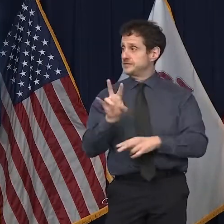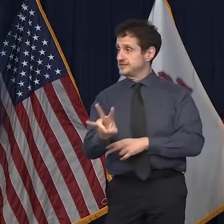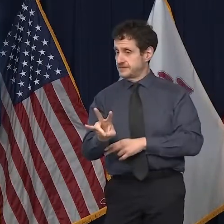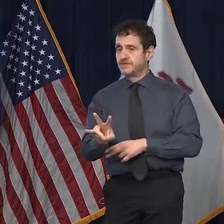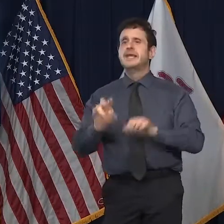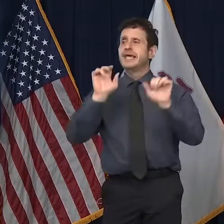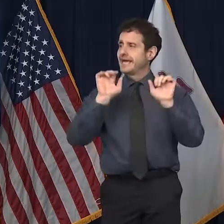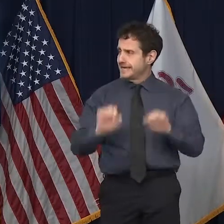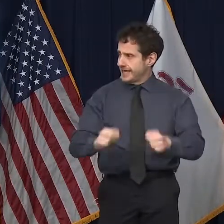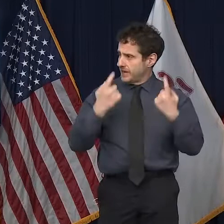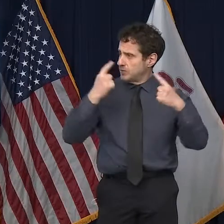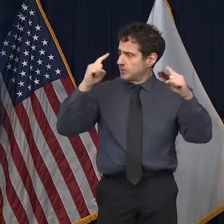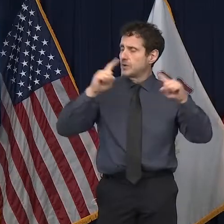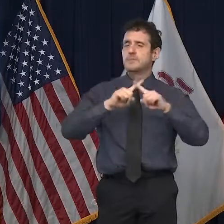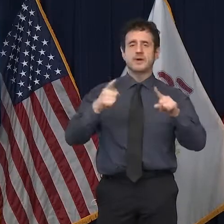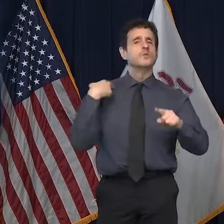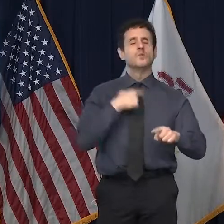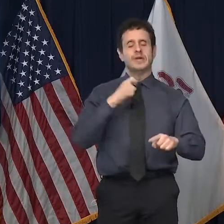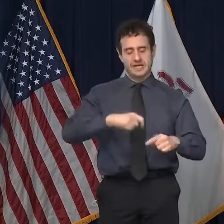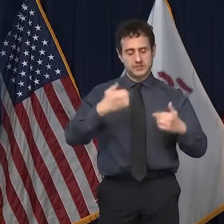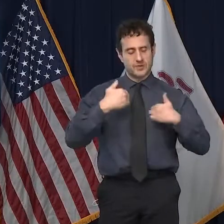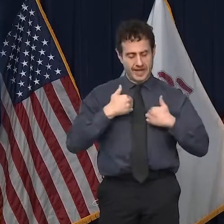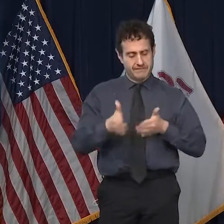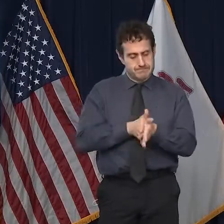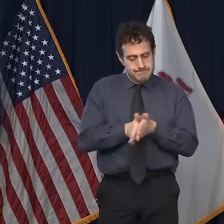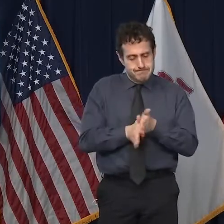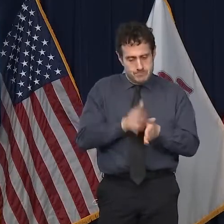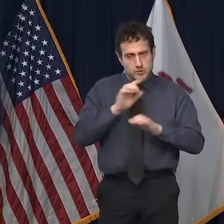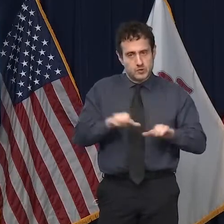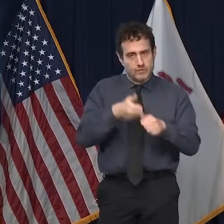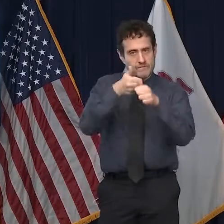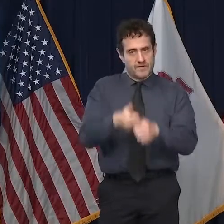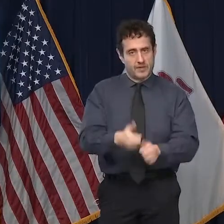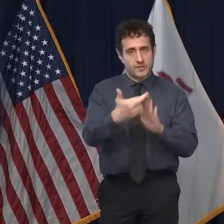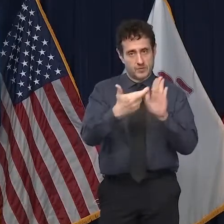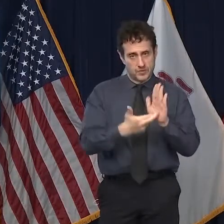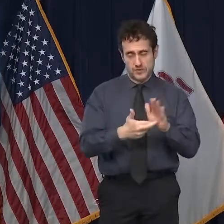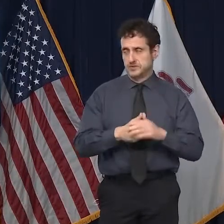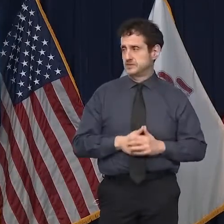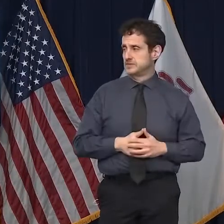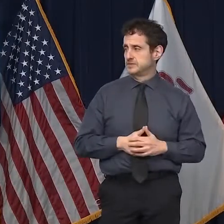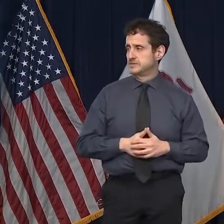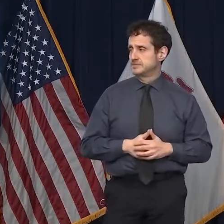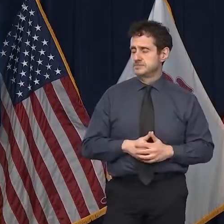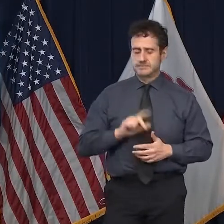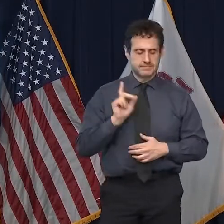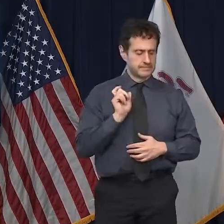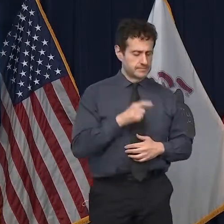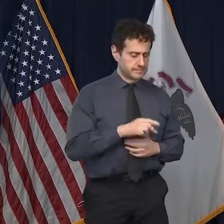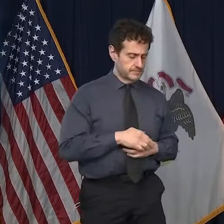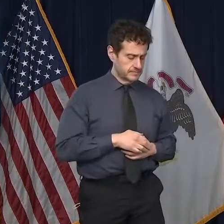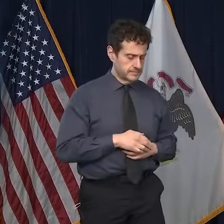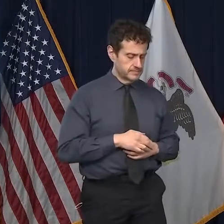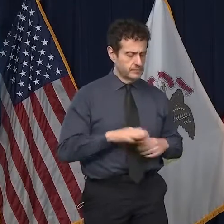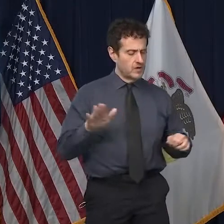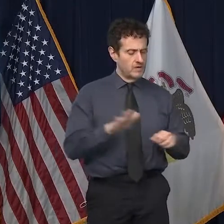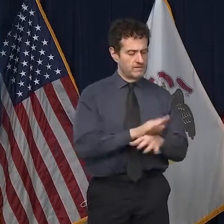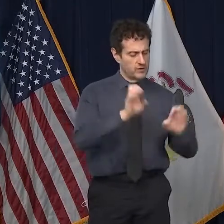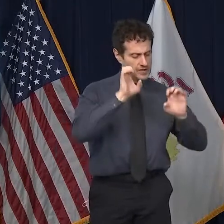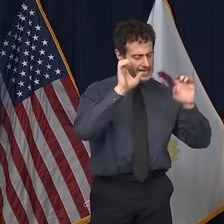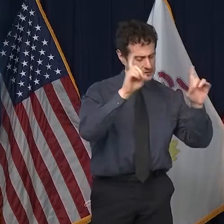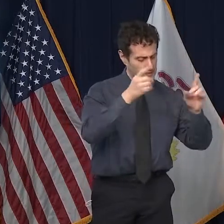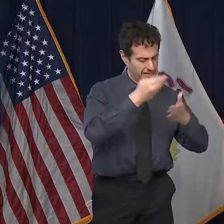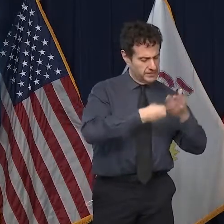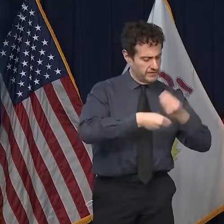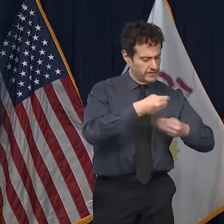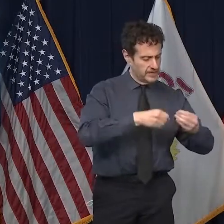can work, but we have to have the will to do it. John O'Connor at the AP. Governor, you linked full education funding to amendment